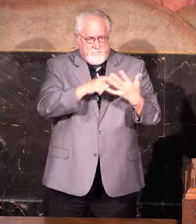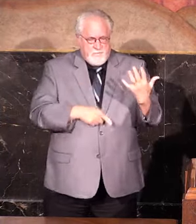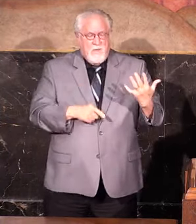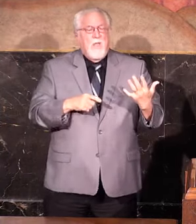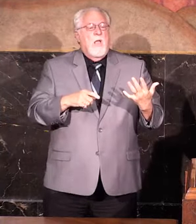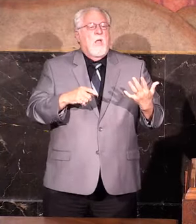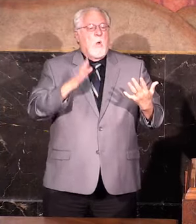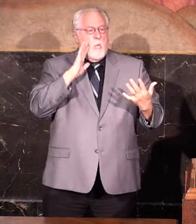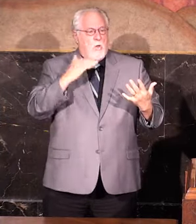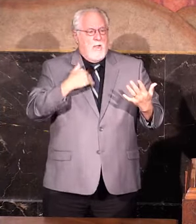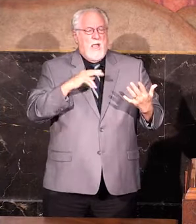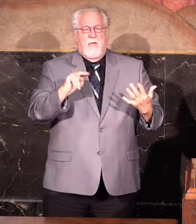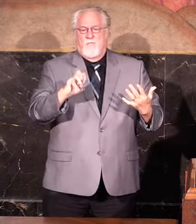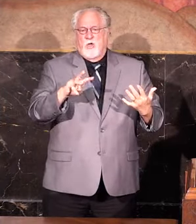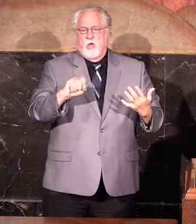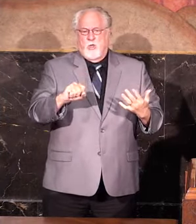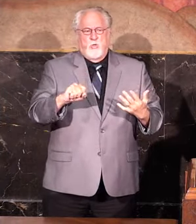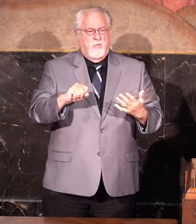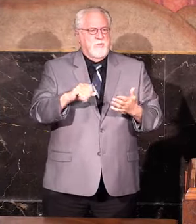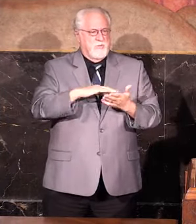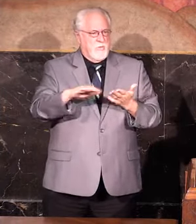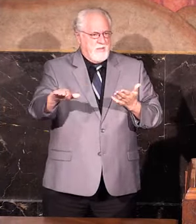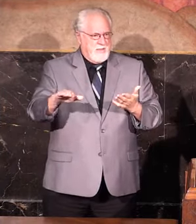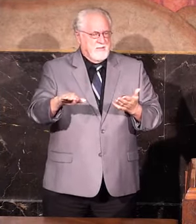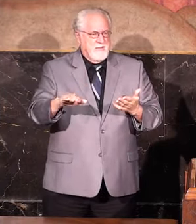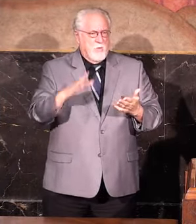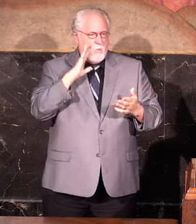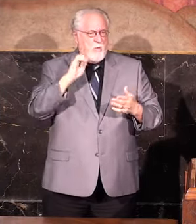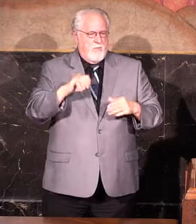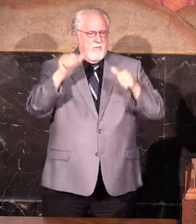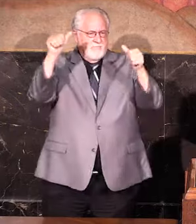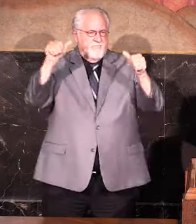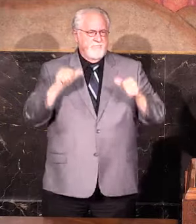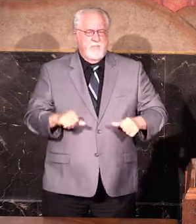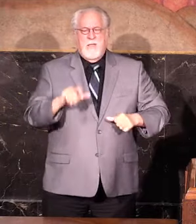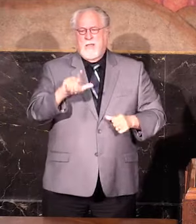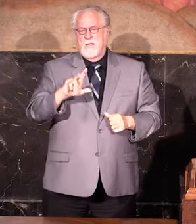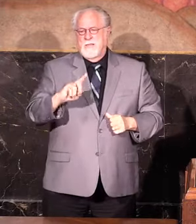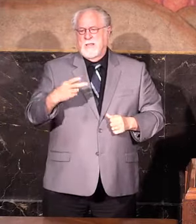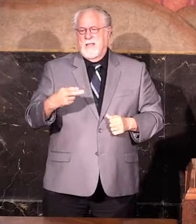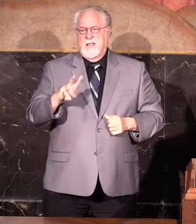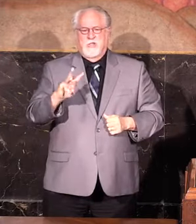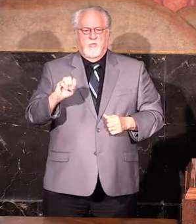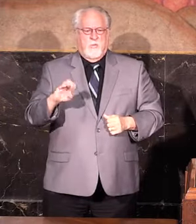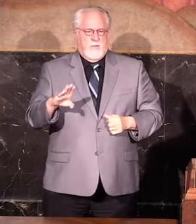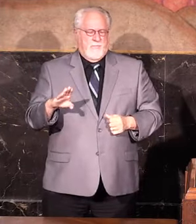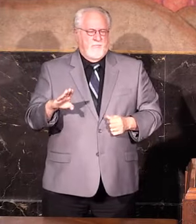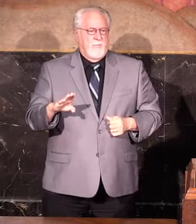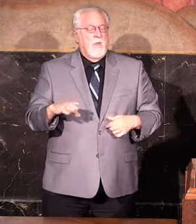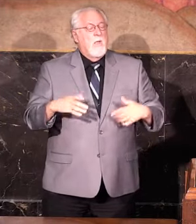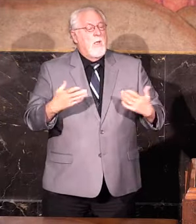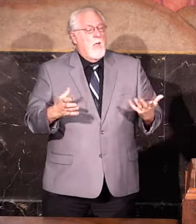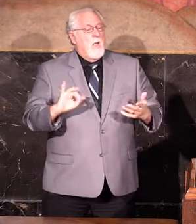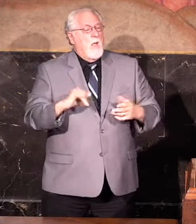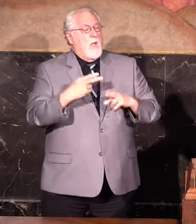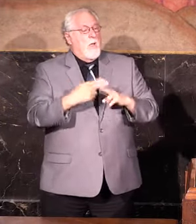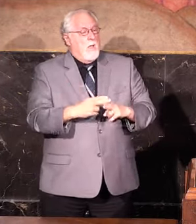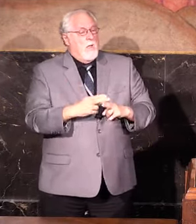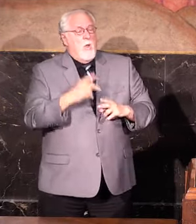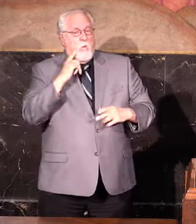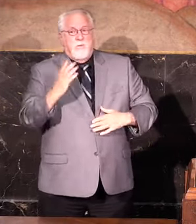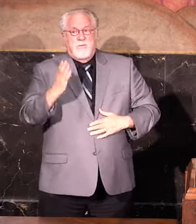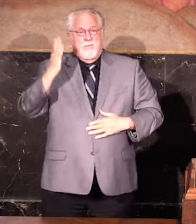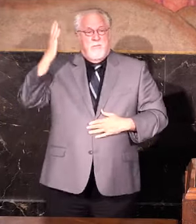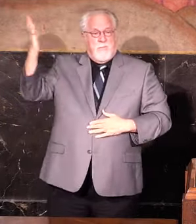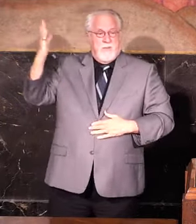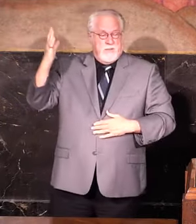release being issued shortly, and that will also be on the LDH website. As I mentioned before, we'll be submitting this